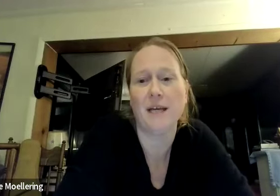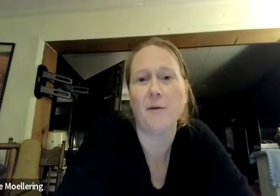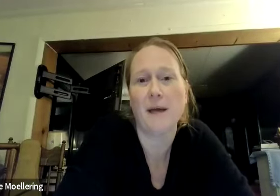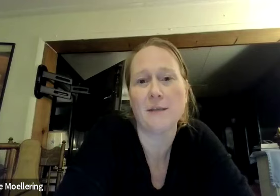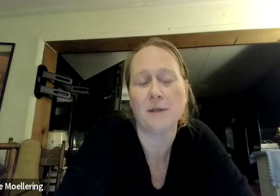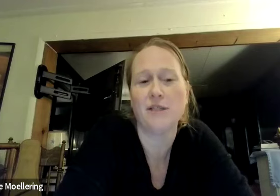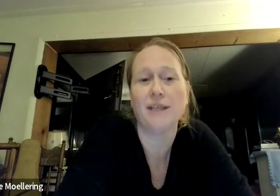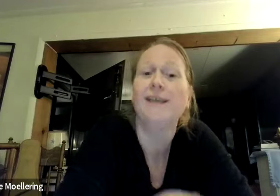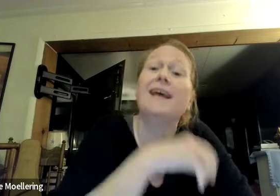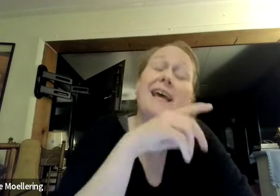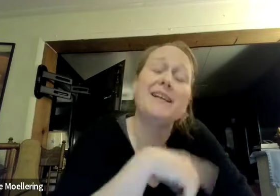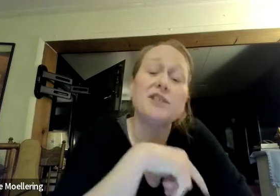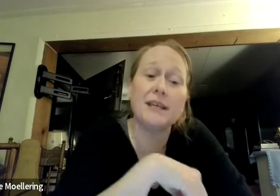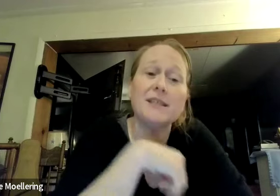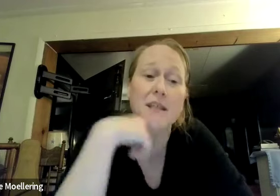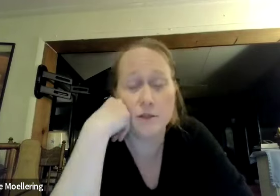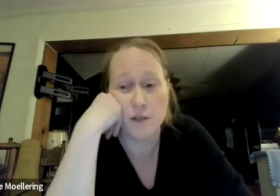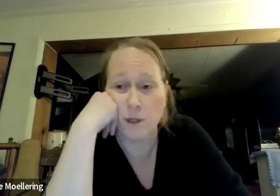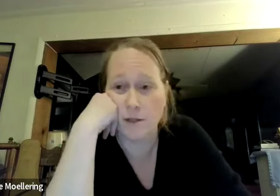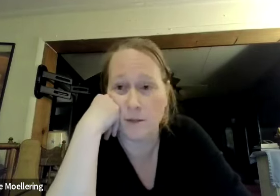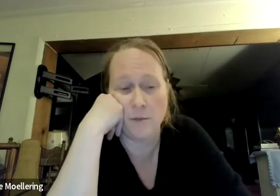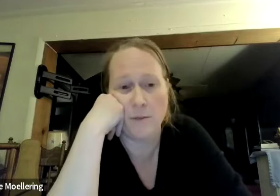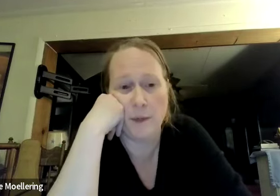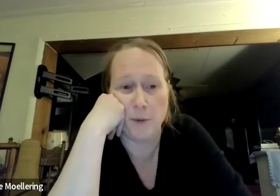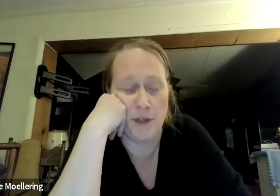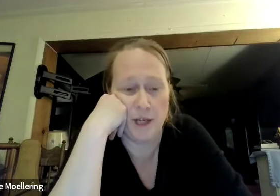I'll pass them on to Jillian. And if she doesn't know, she works with so many people that,